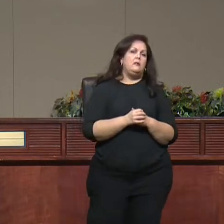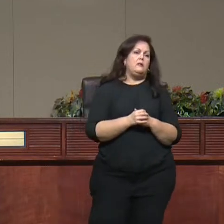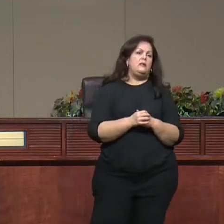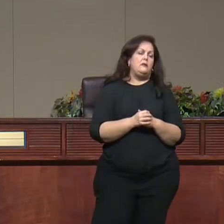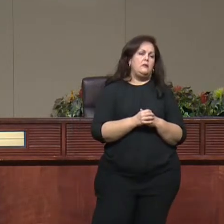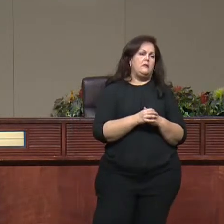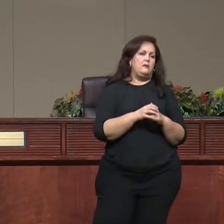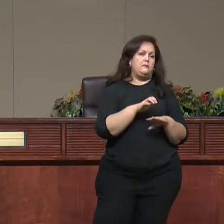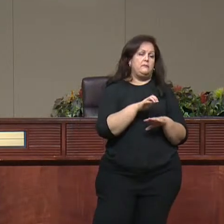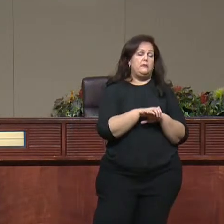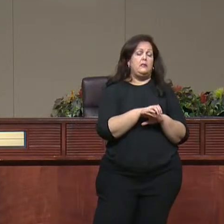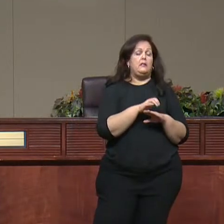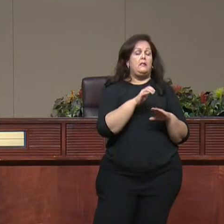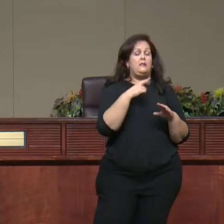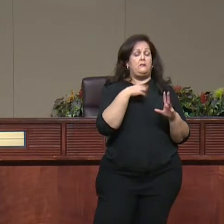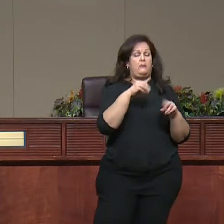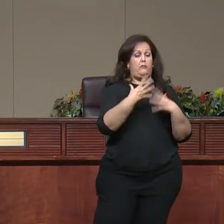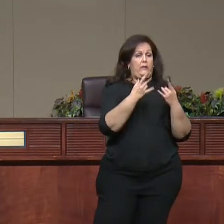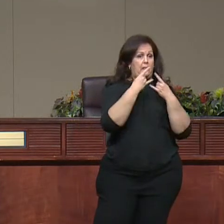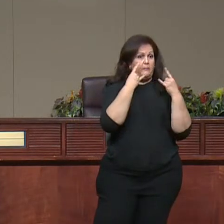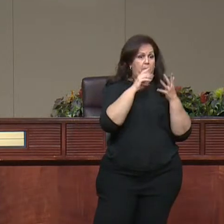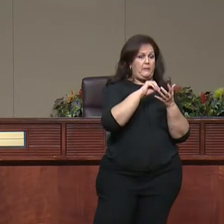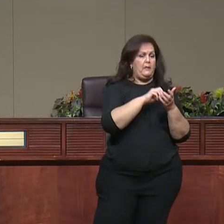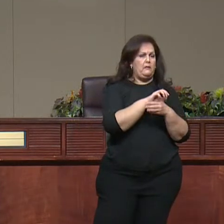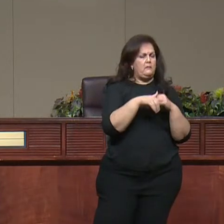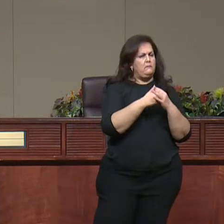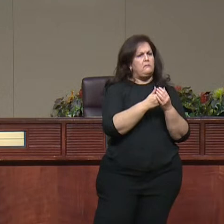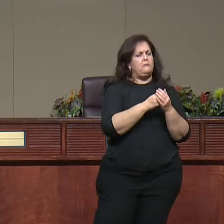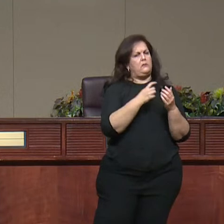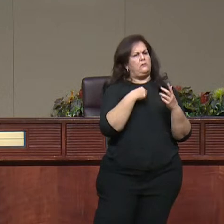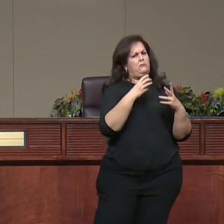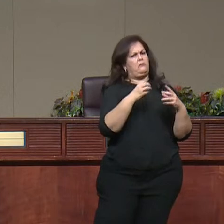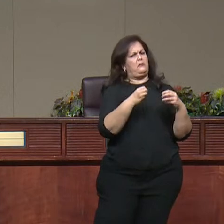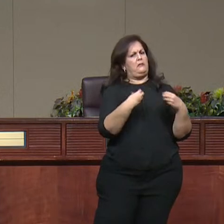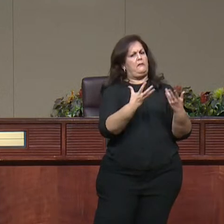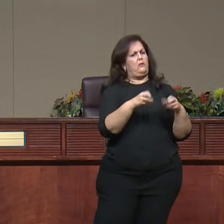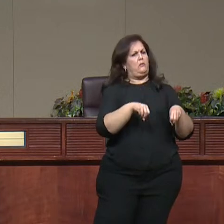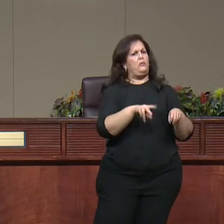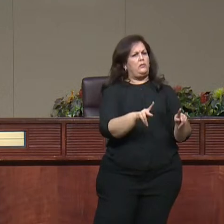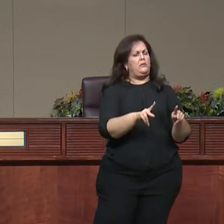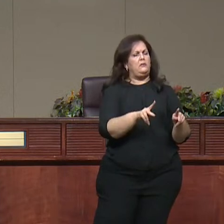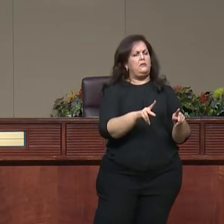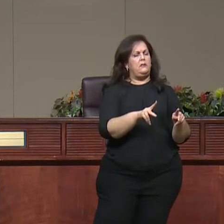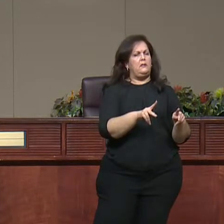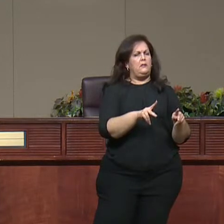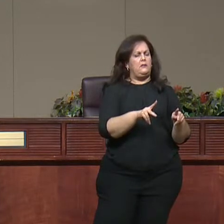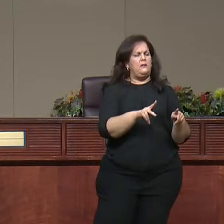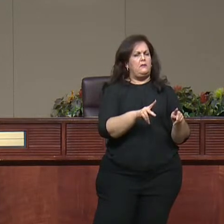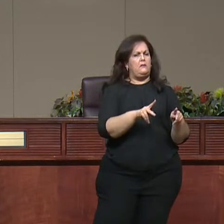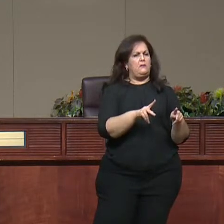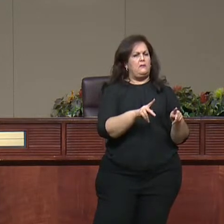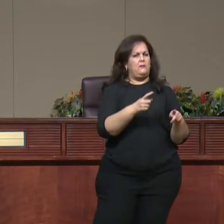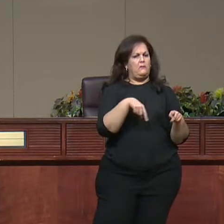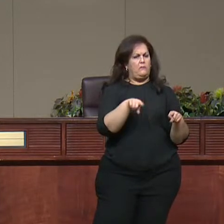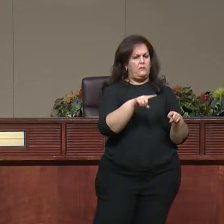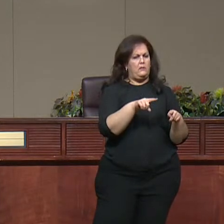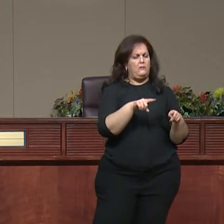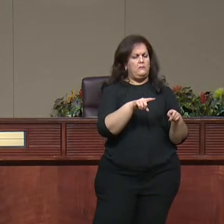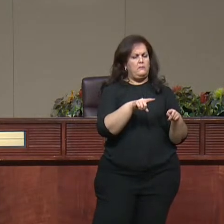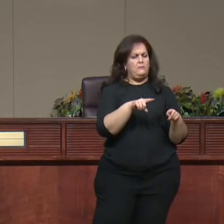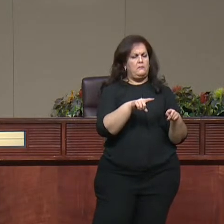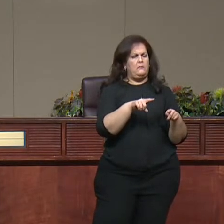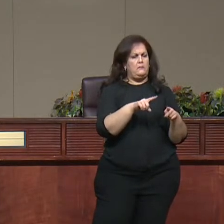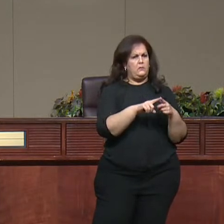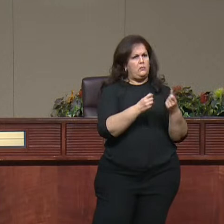by providing the PPE, we have created the opportunity for them to be able to assist